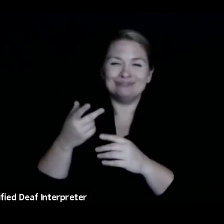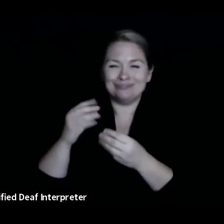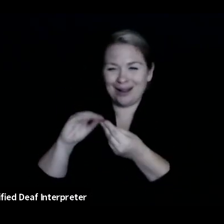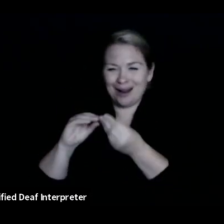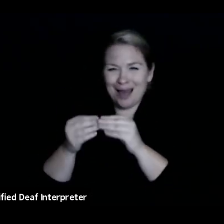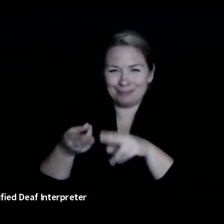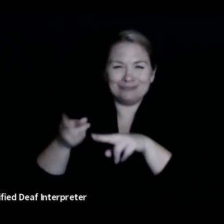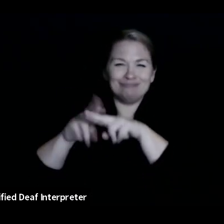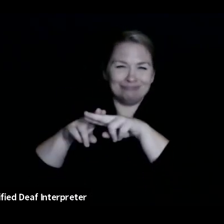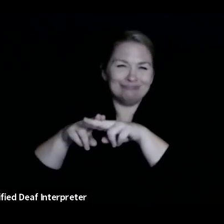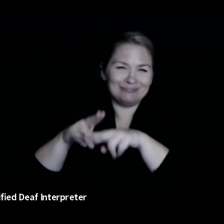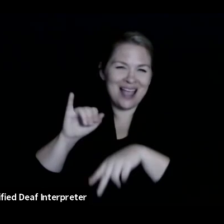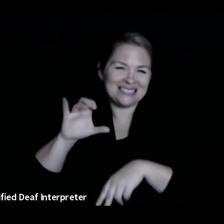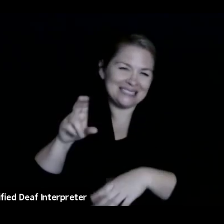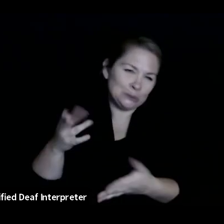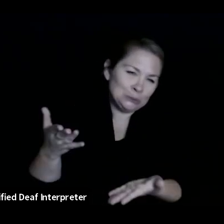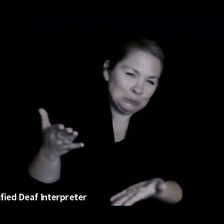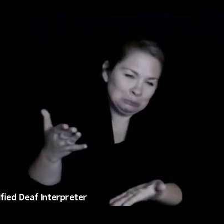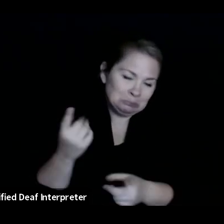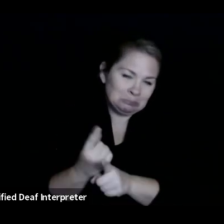that pressure?